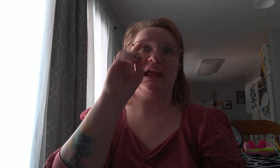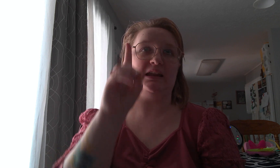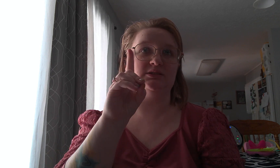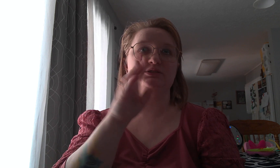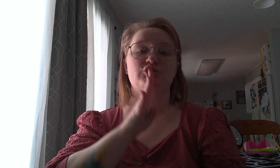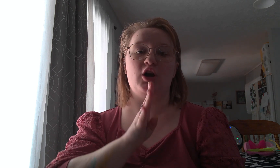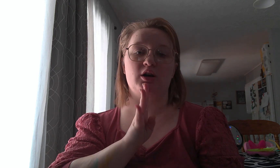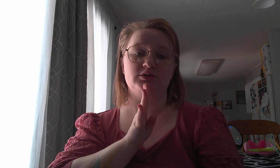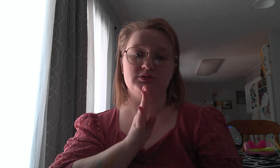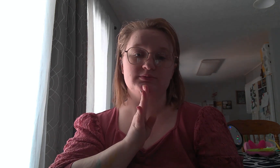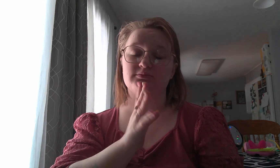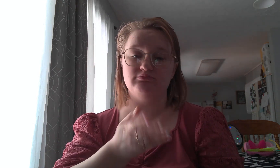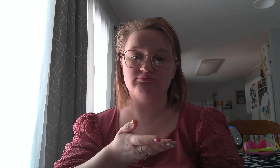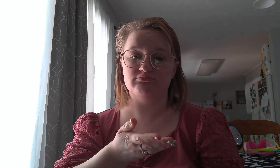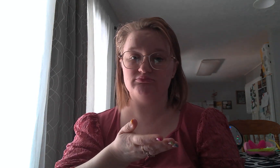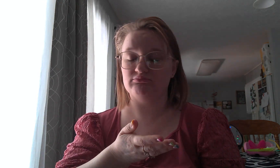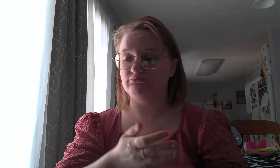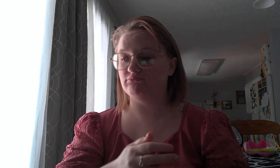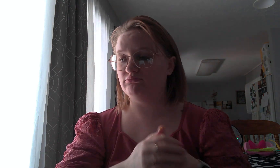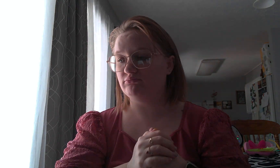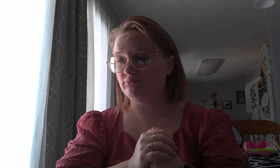So I really love TED Talks.